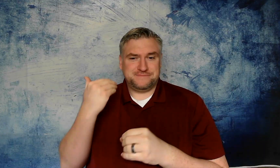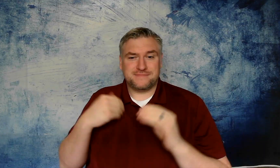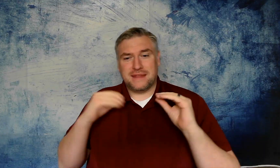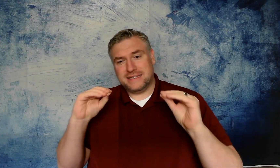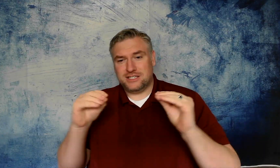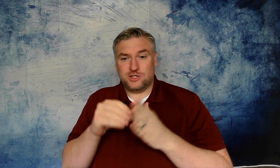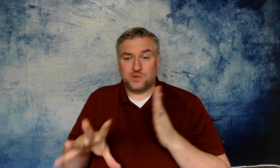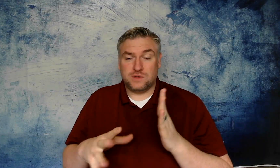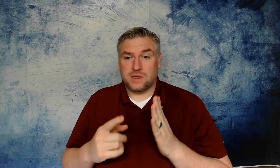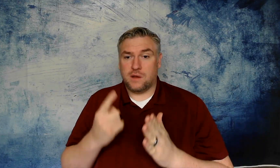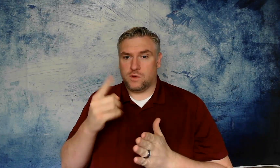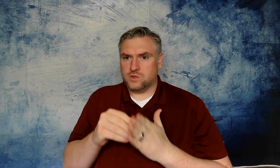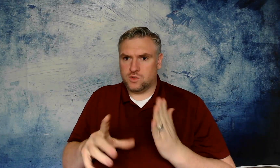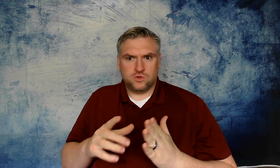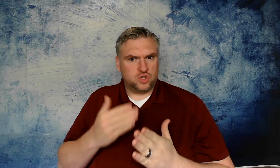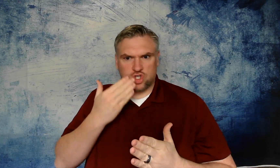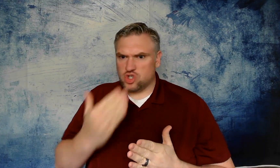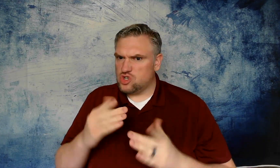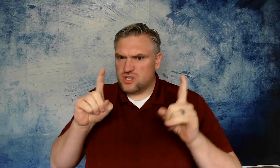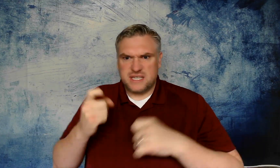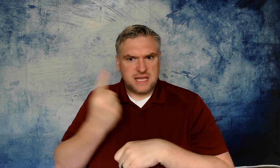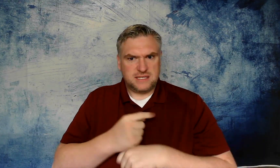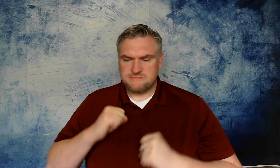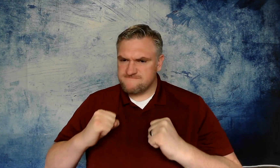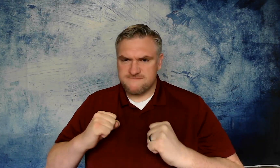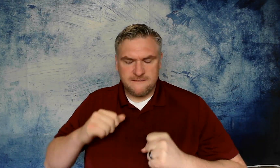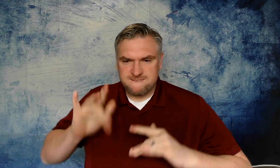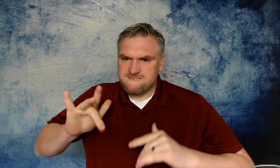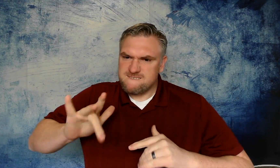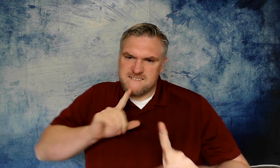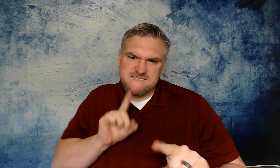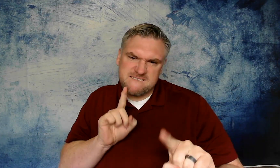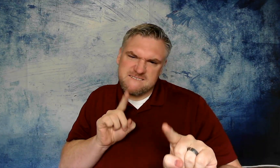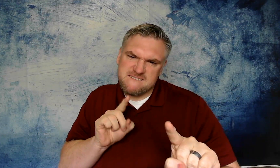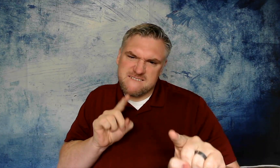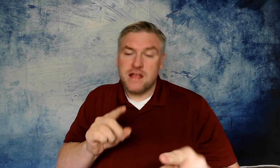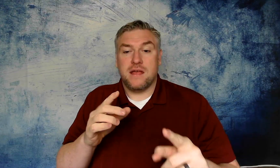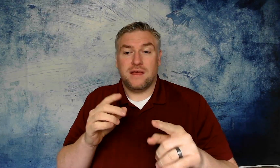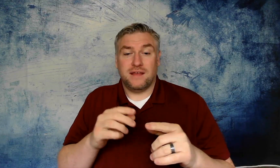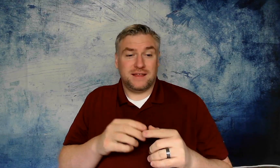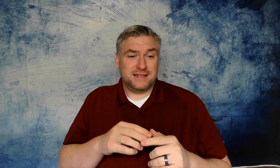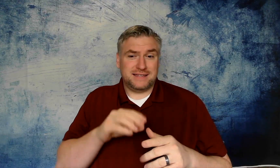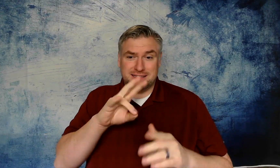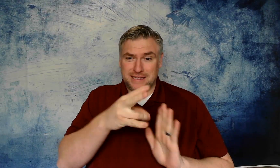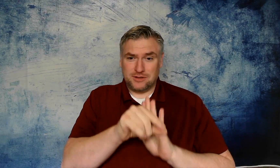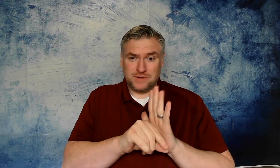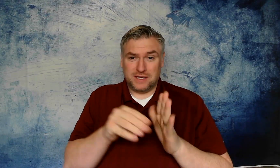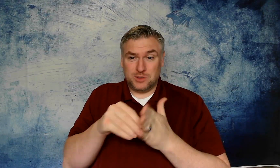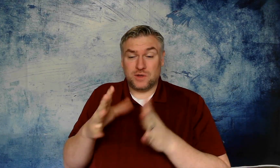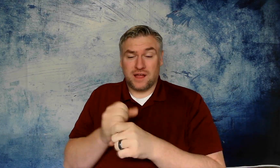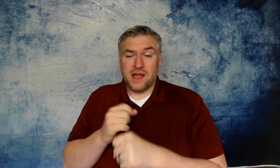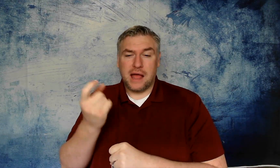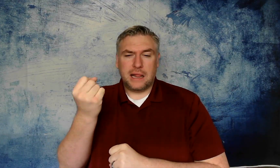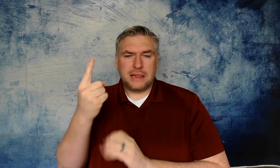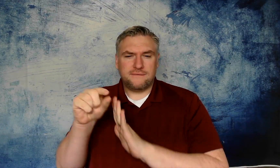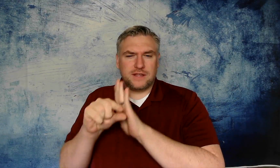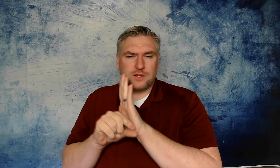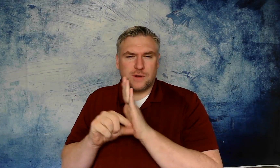Often in the past, when I was teaching students, a student would have a great test day, answer everything. And a 7th grade student